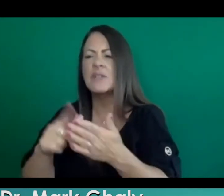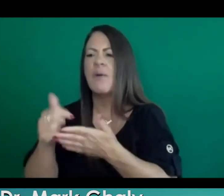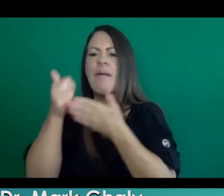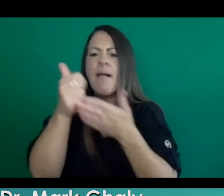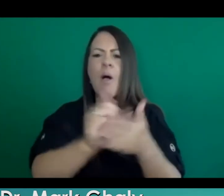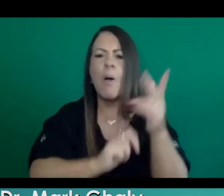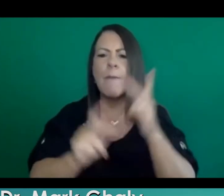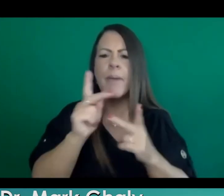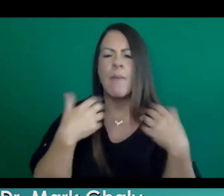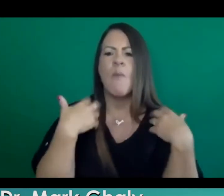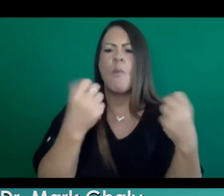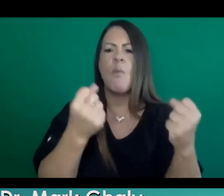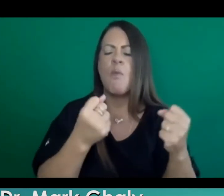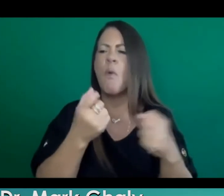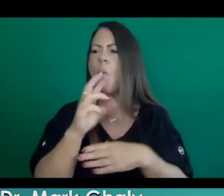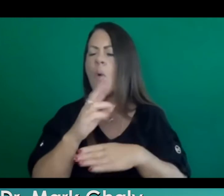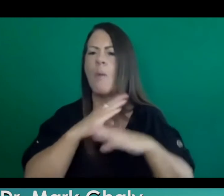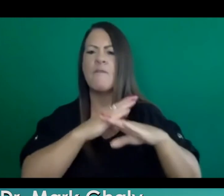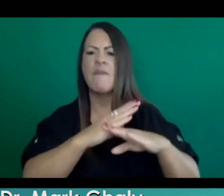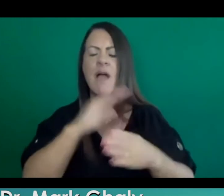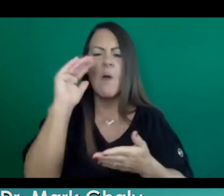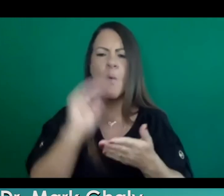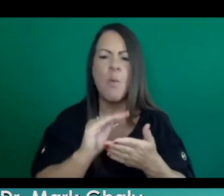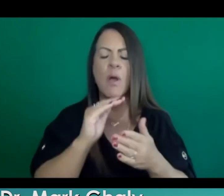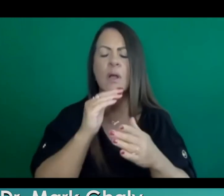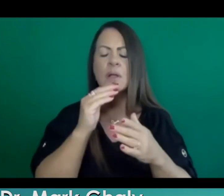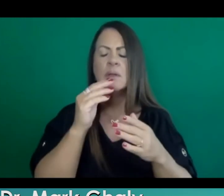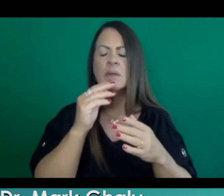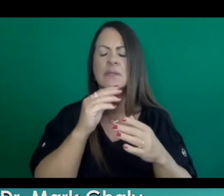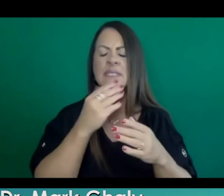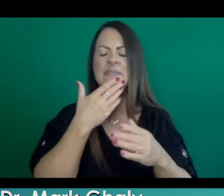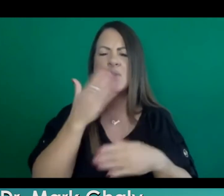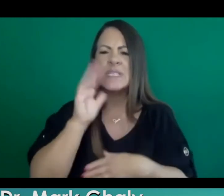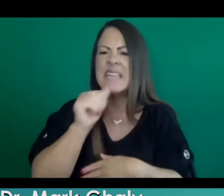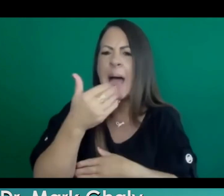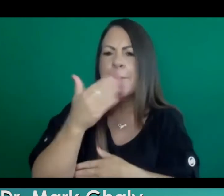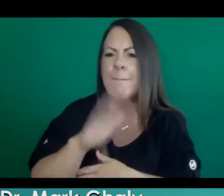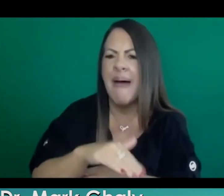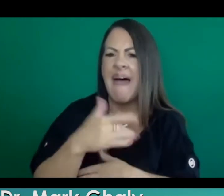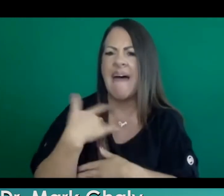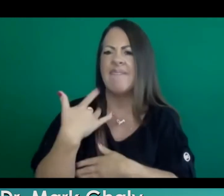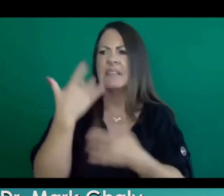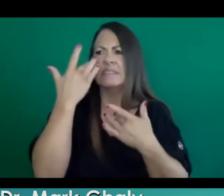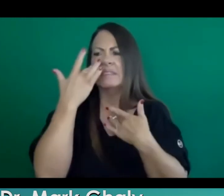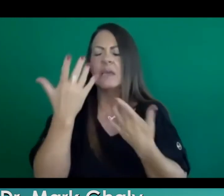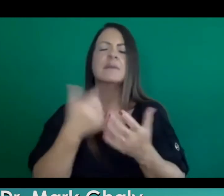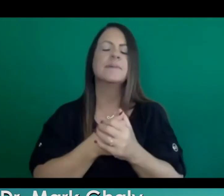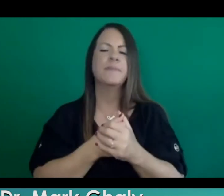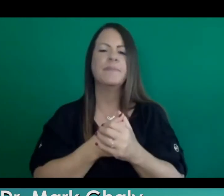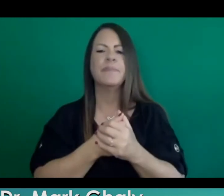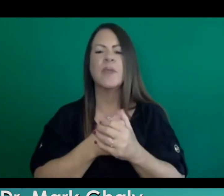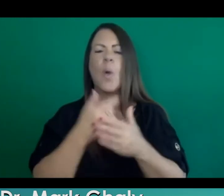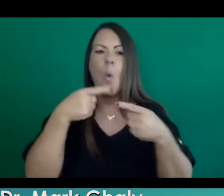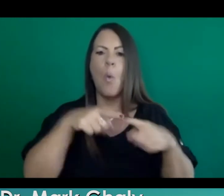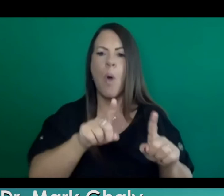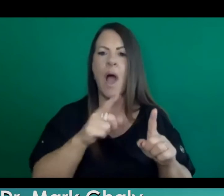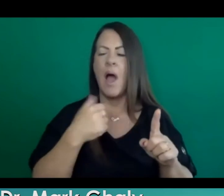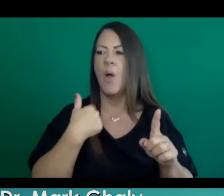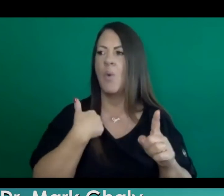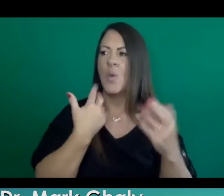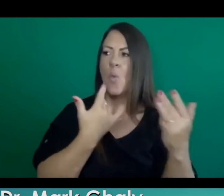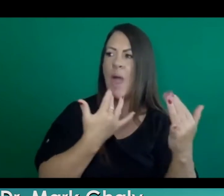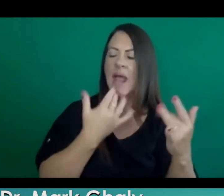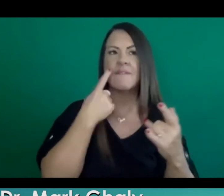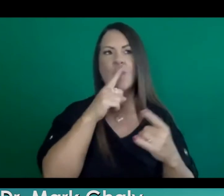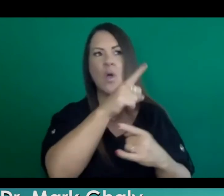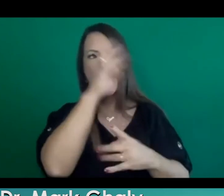can incorporate all of those in our planning and our messaging as we await the development of a vaccine and